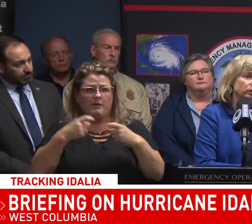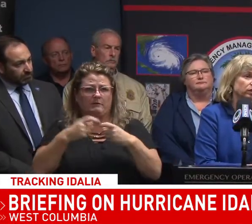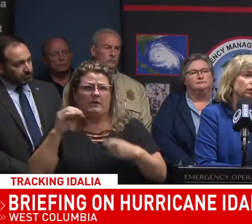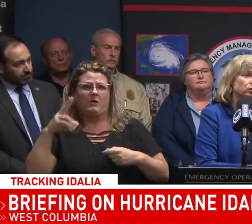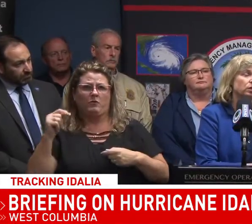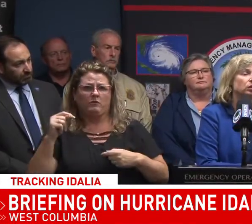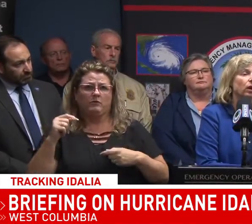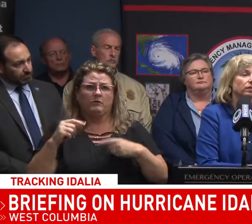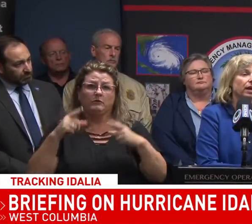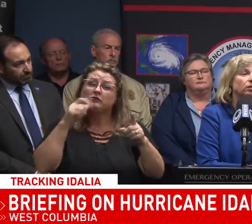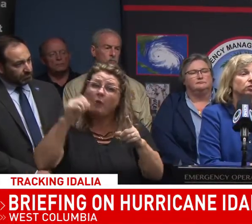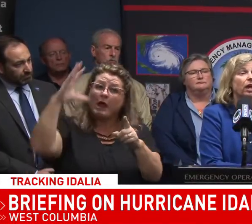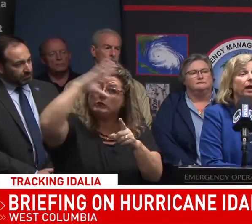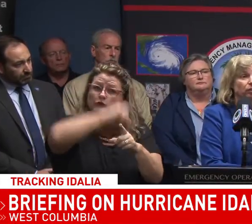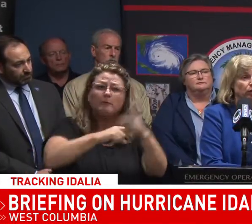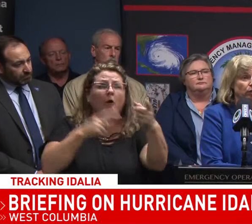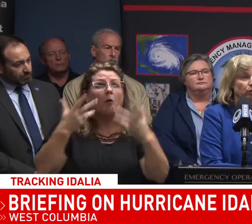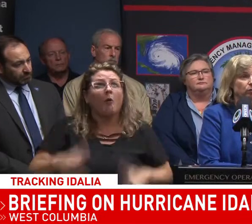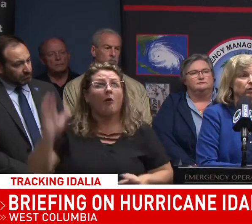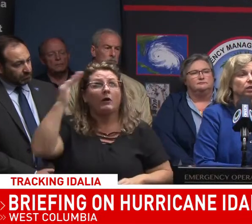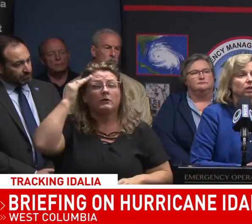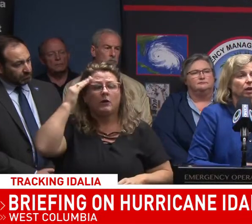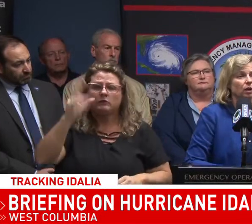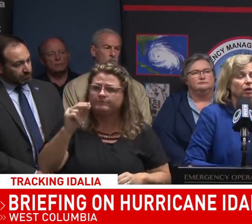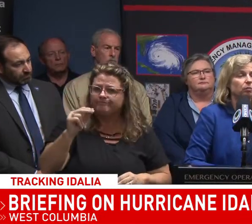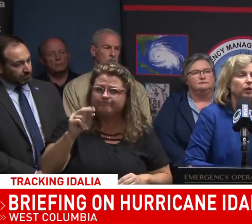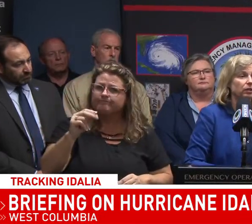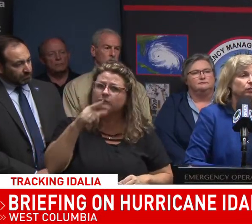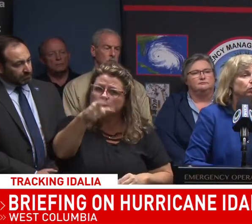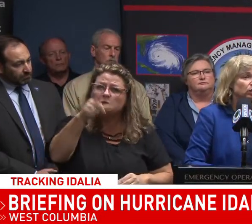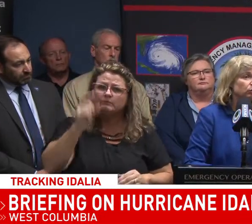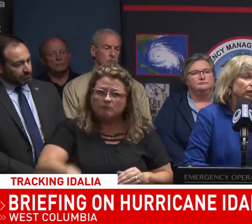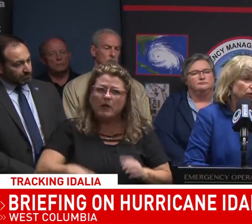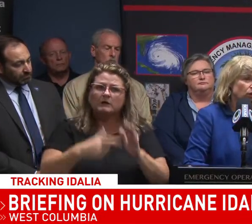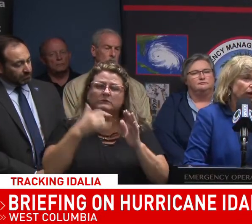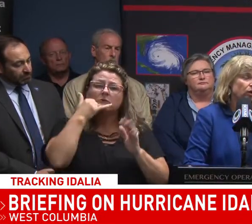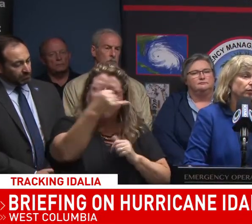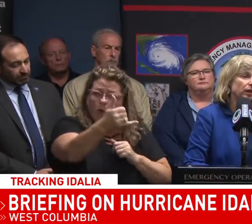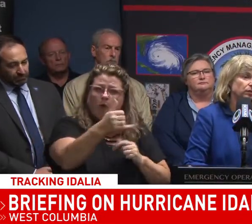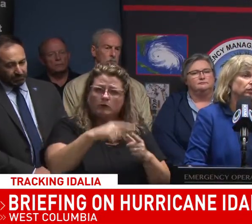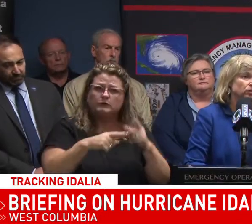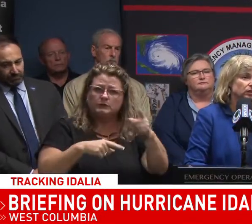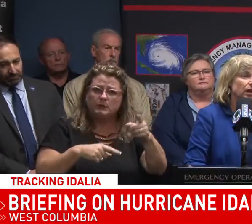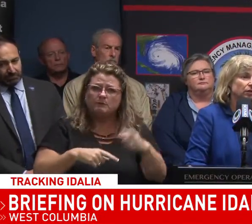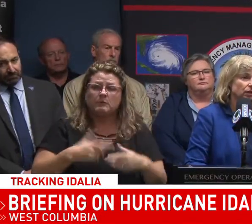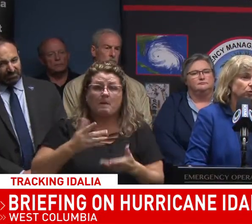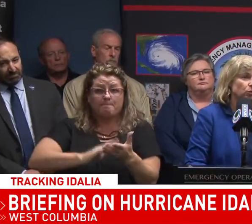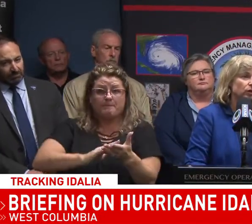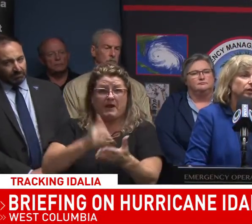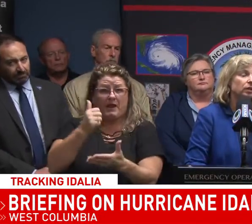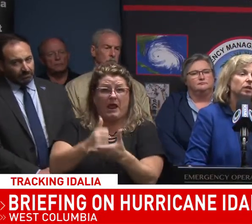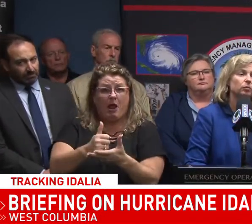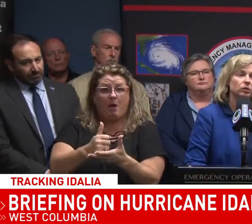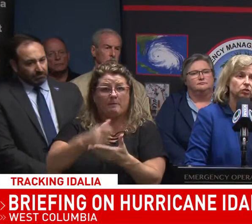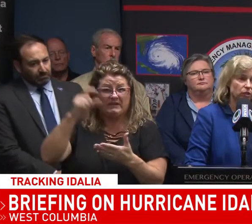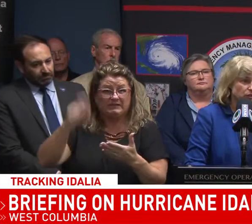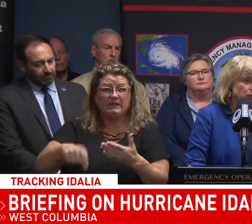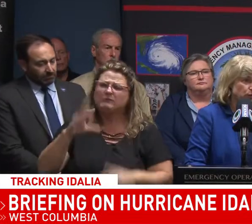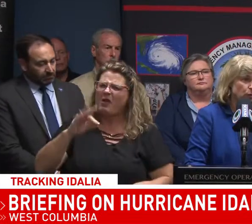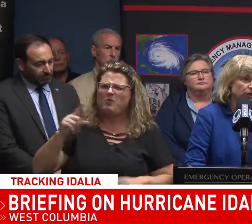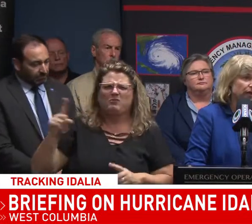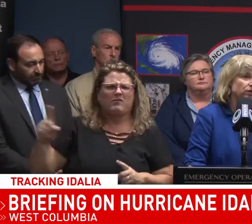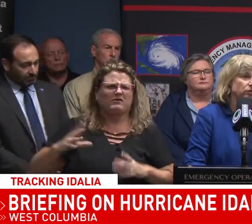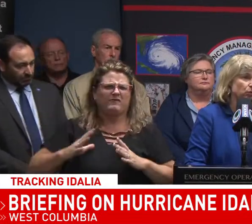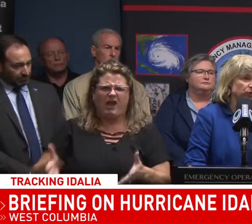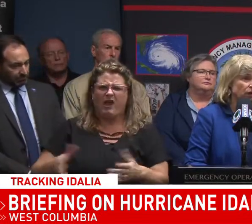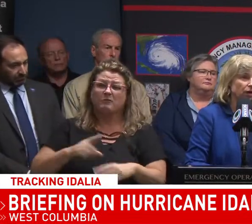utility always knows that you have an outage at your home. But if you need medical help, absolutely dial 911, but just to